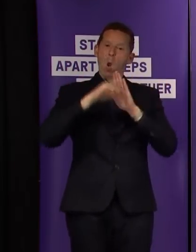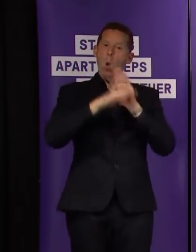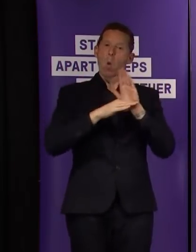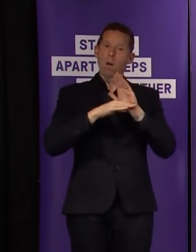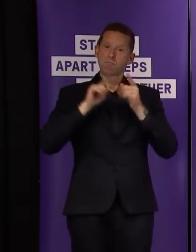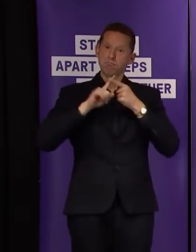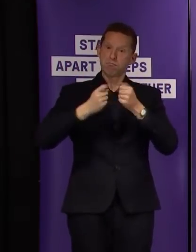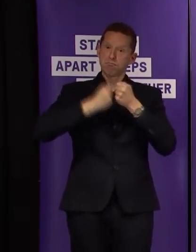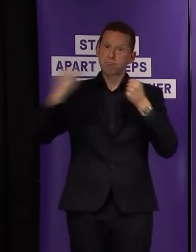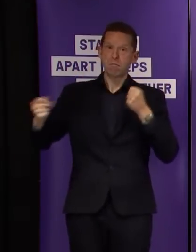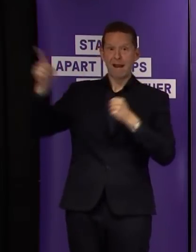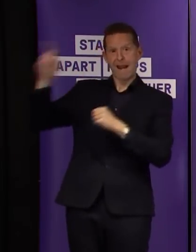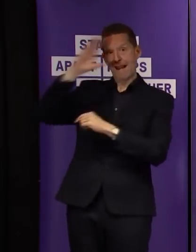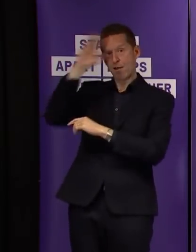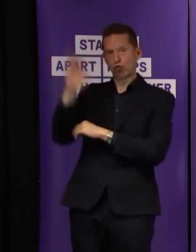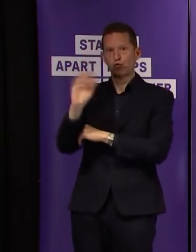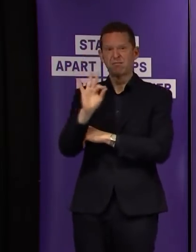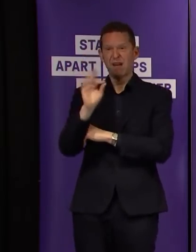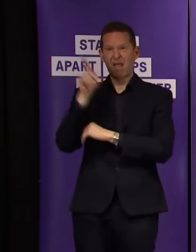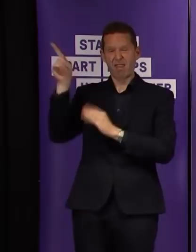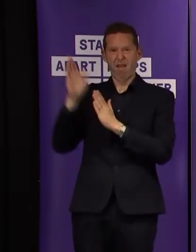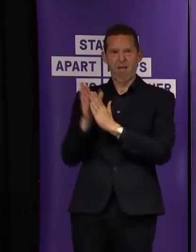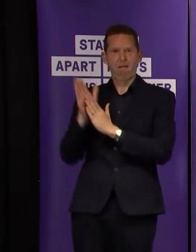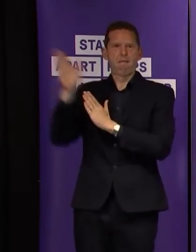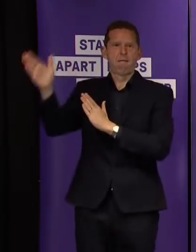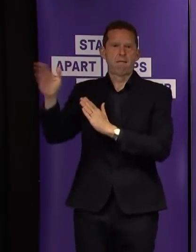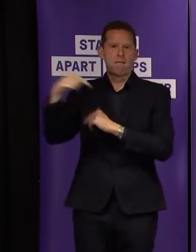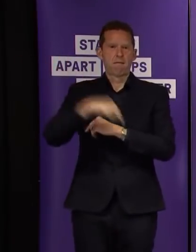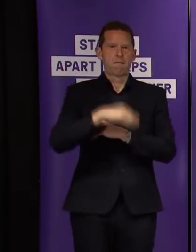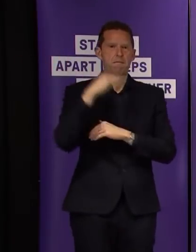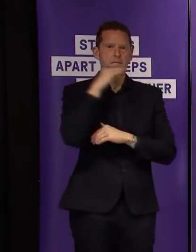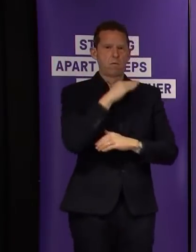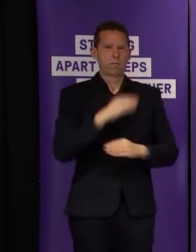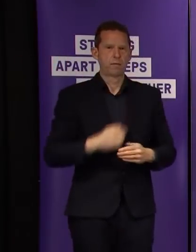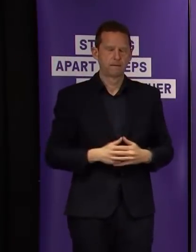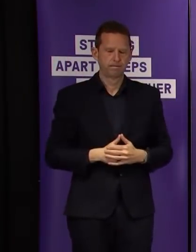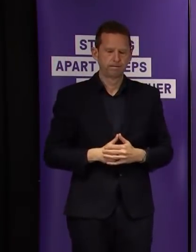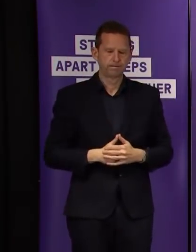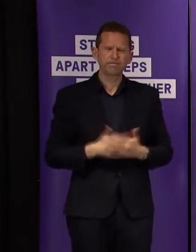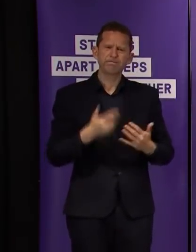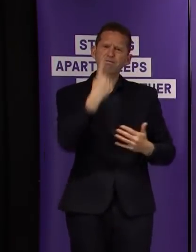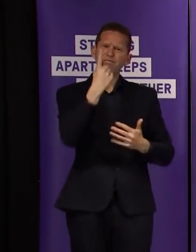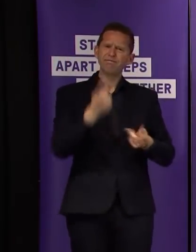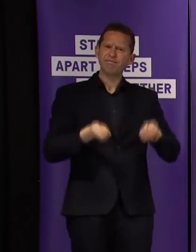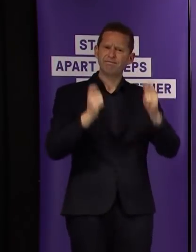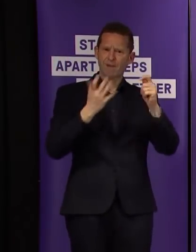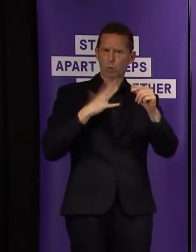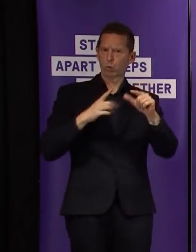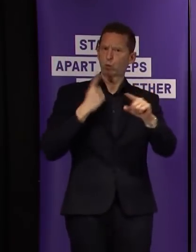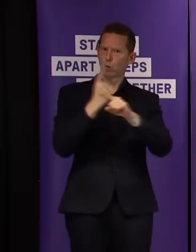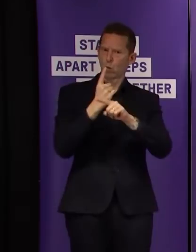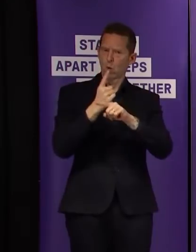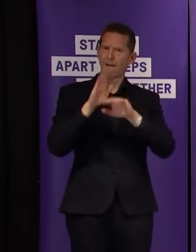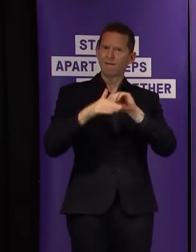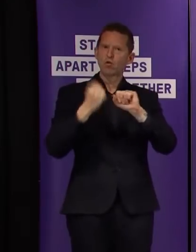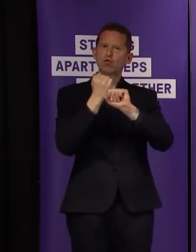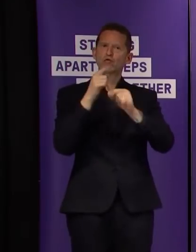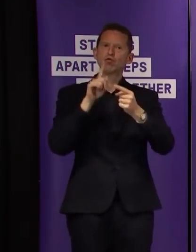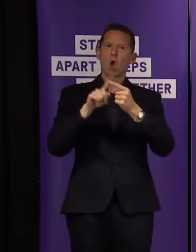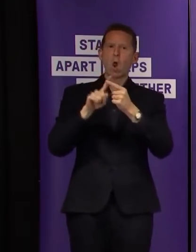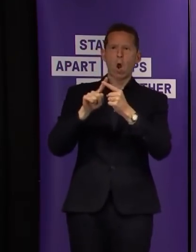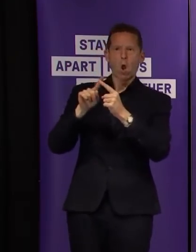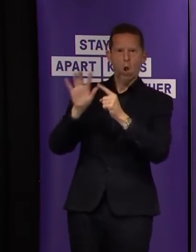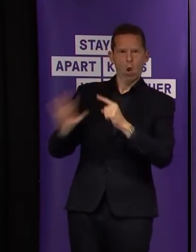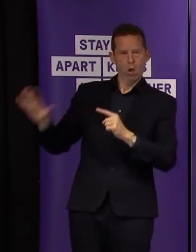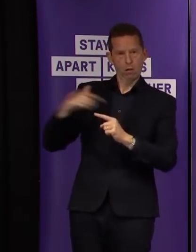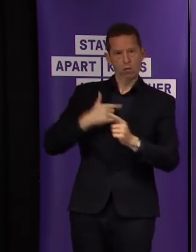able to move a step ahead of metropolitan Melbourne. I do just want to make one comment in relation to the Geelong corridor. I